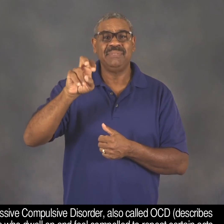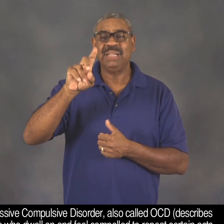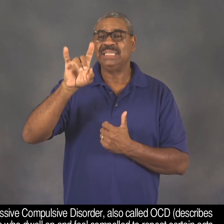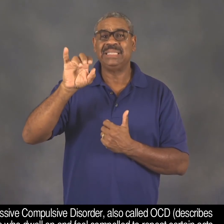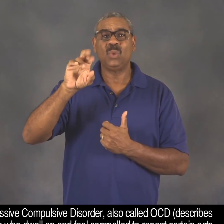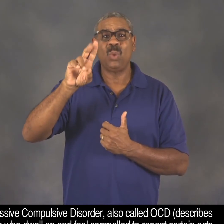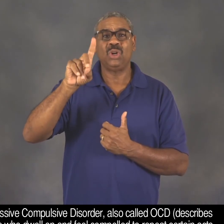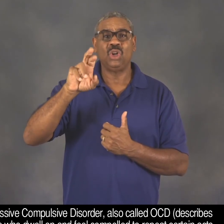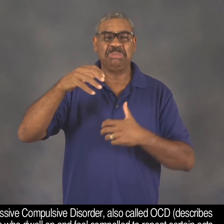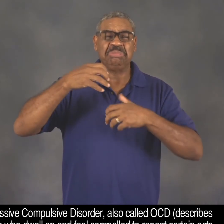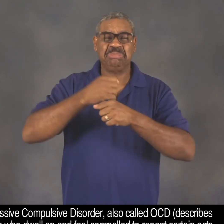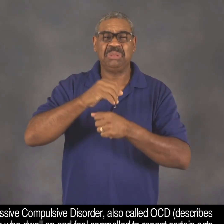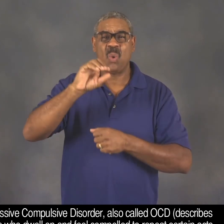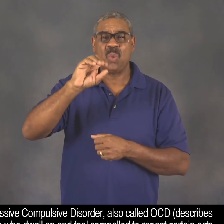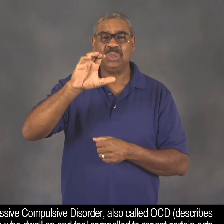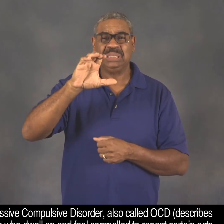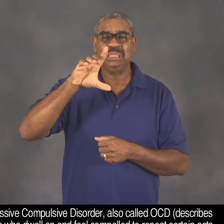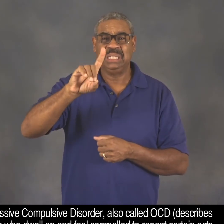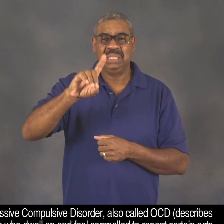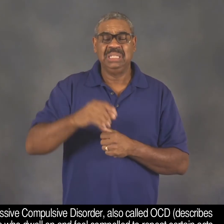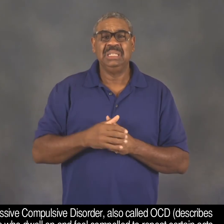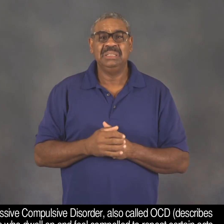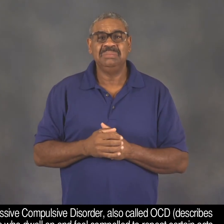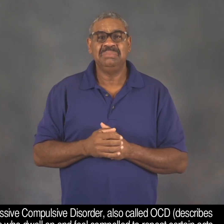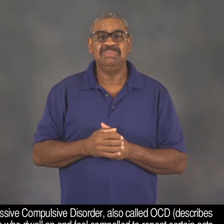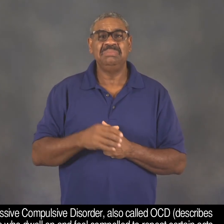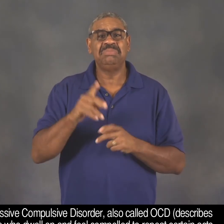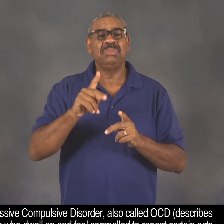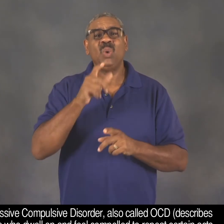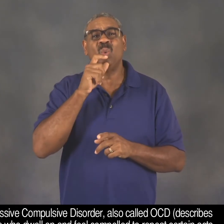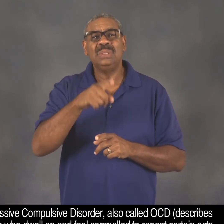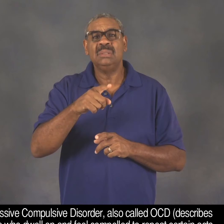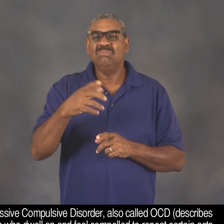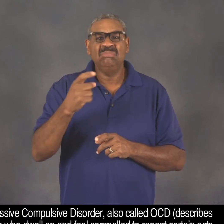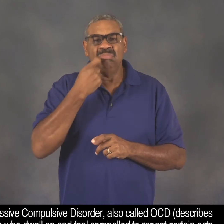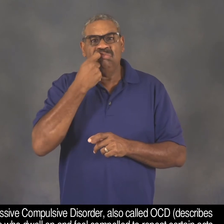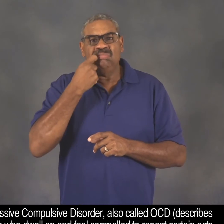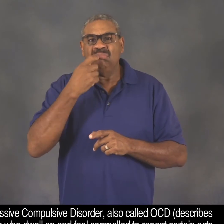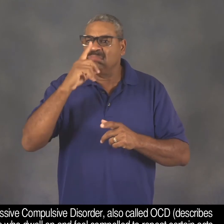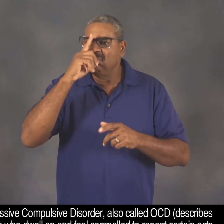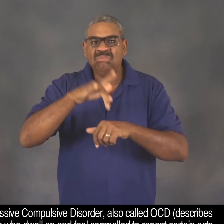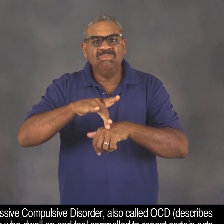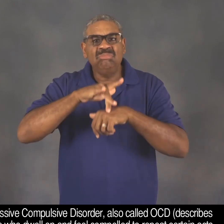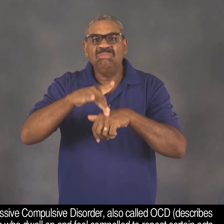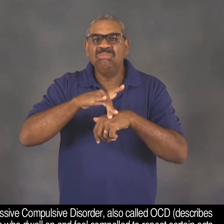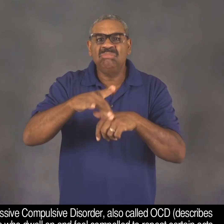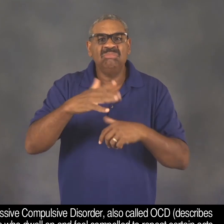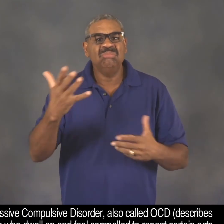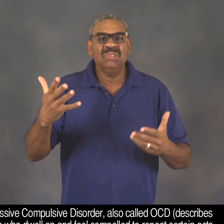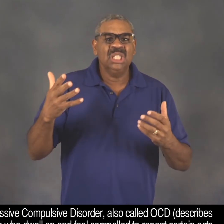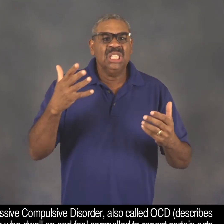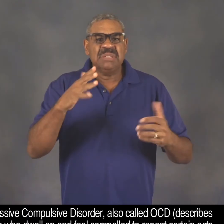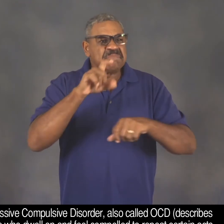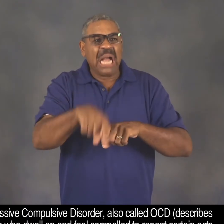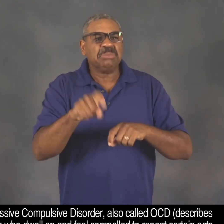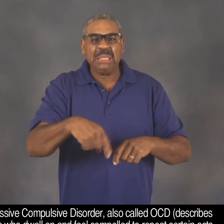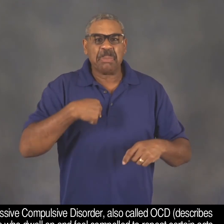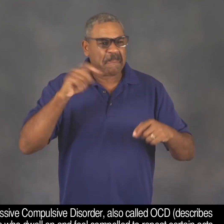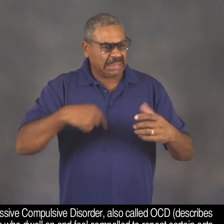Obsessive-compulsive disorder, also called OCD, describes people who dwell on and feel compelled